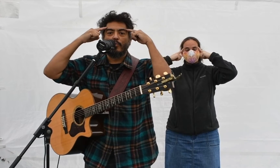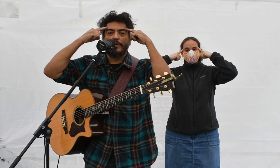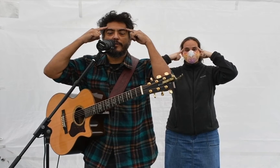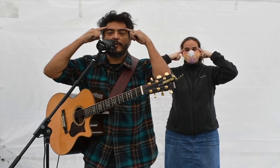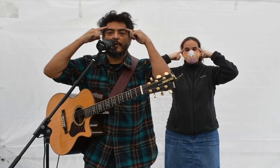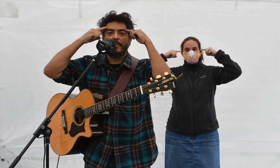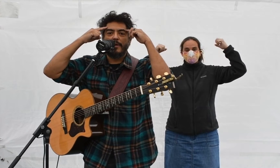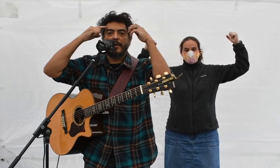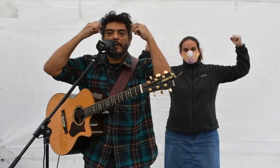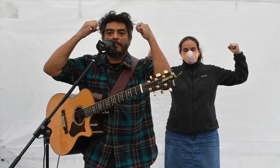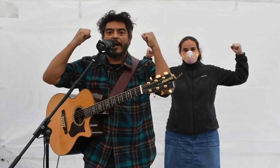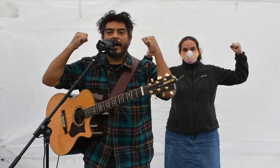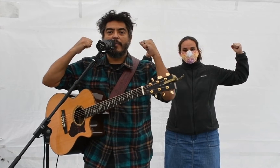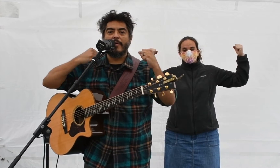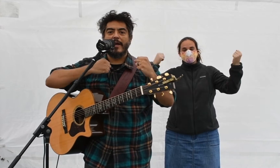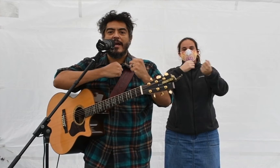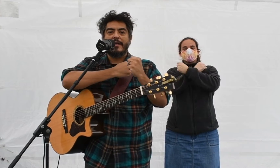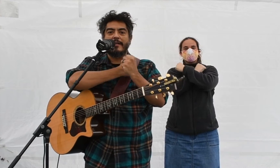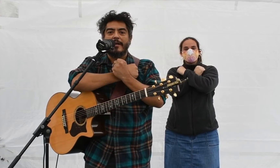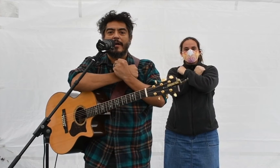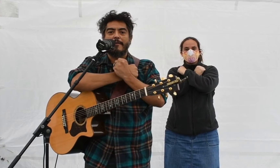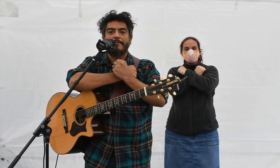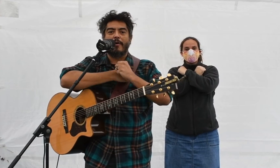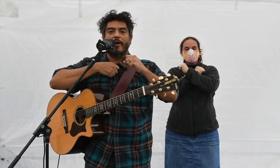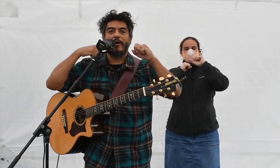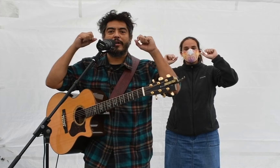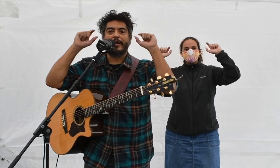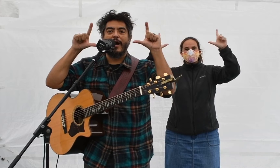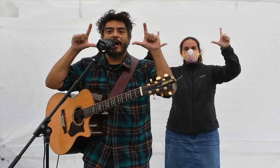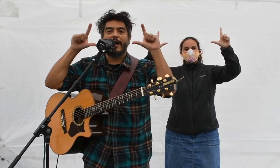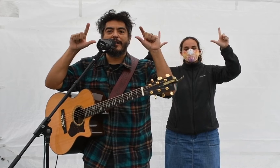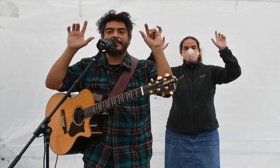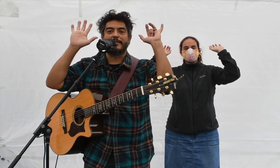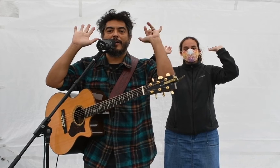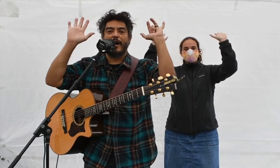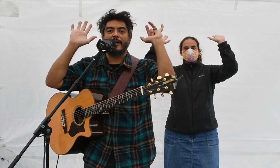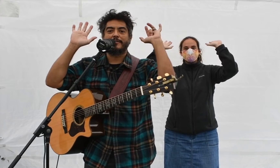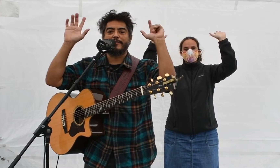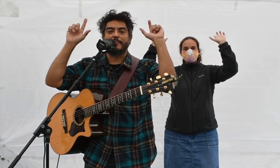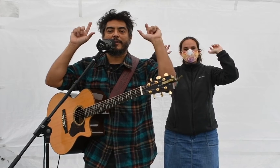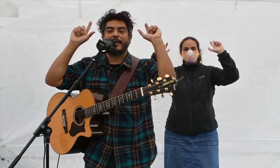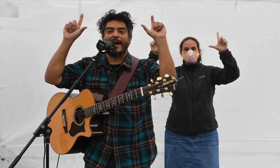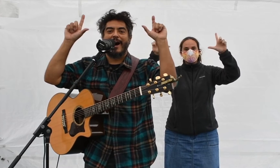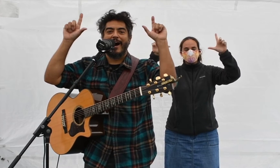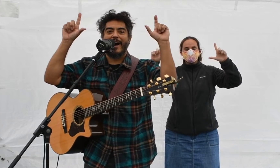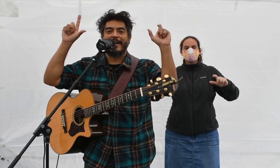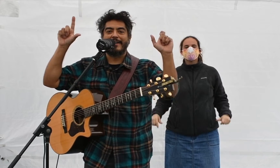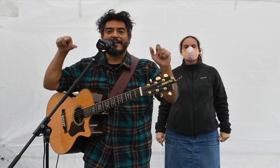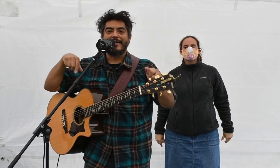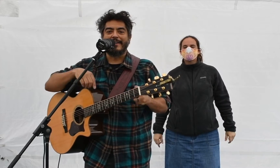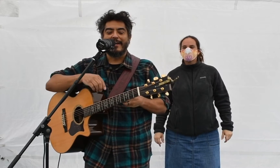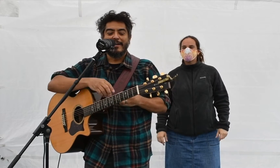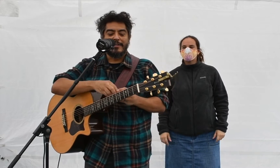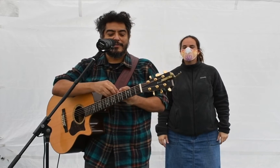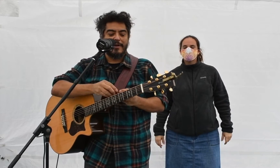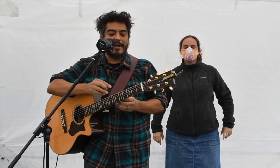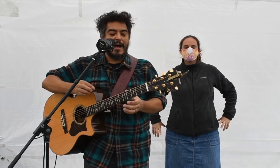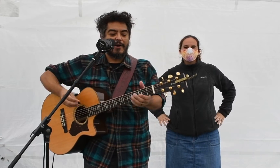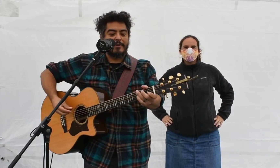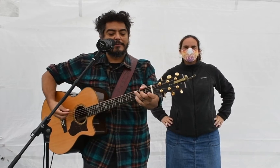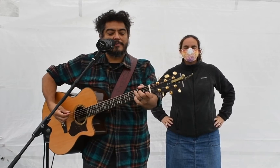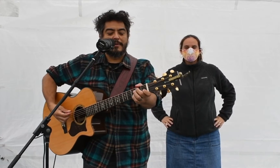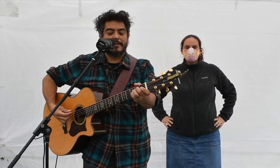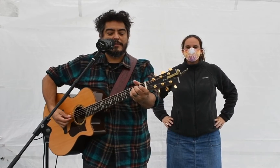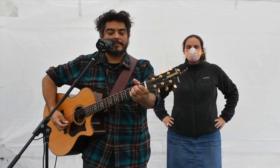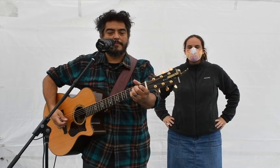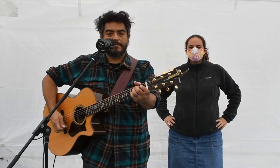with wisdom, power, and love. Our God is an awesome God." Okay, let's try it out.